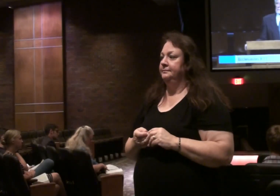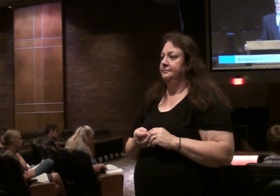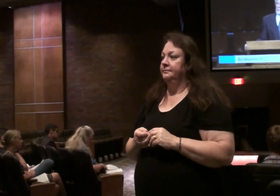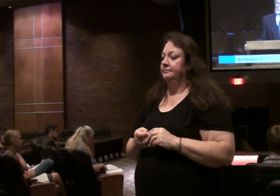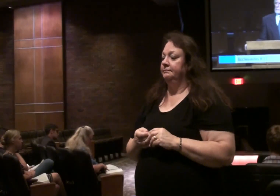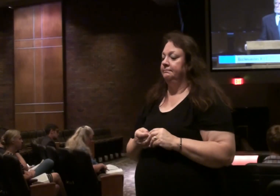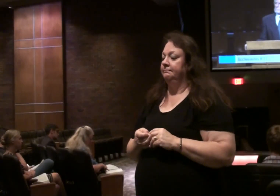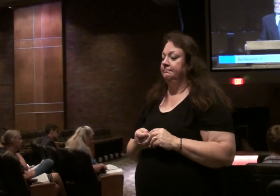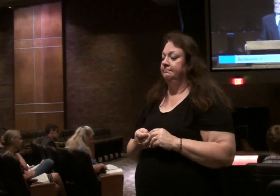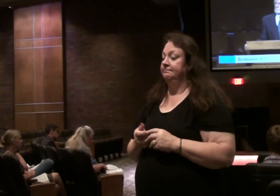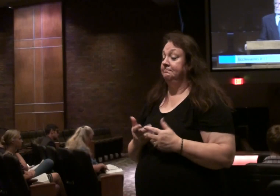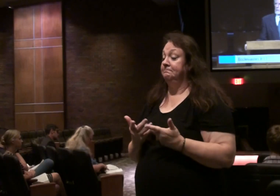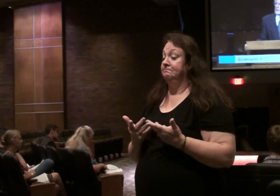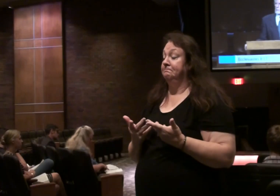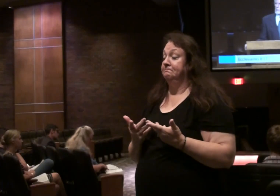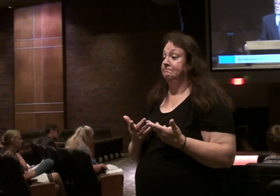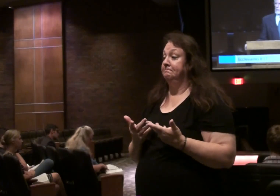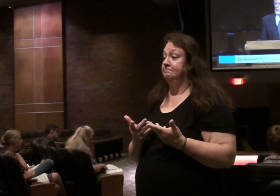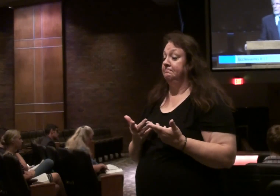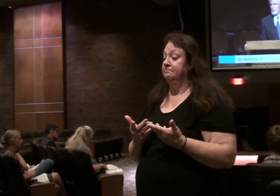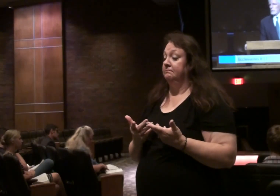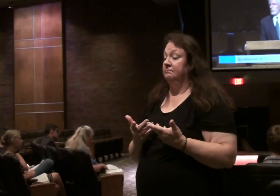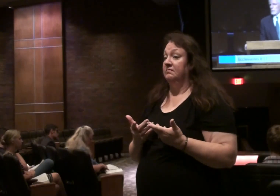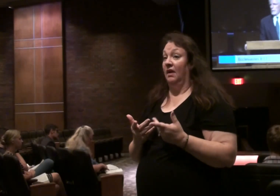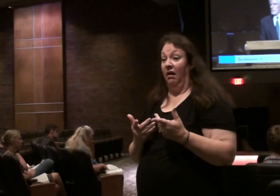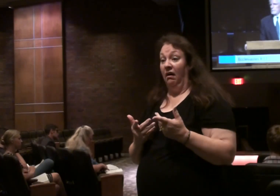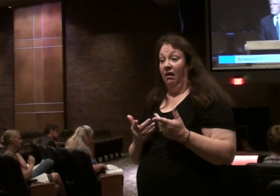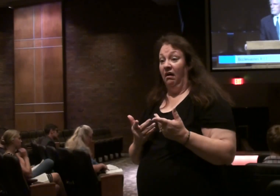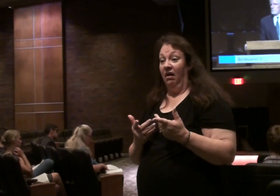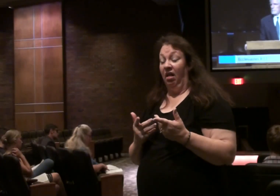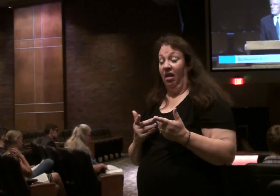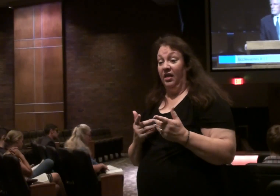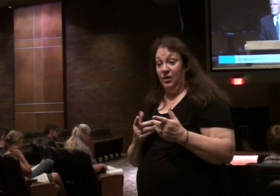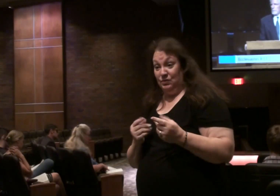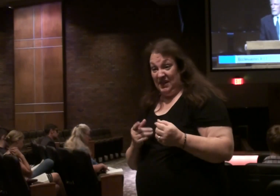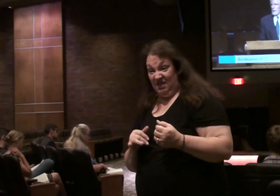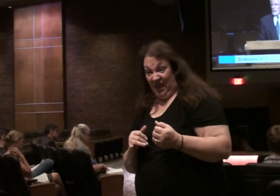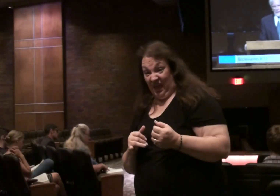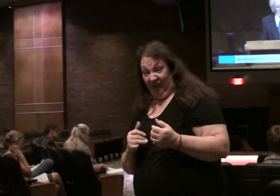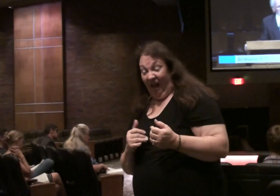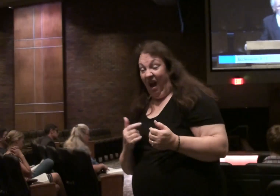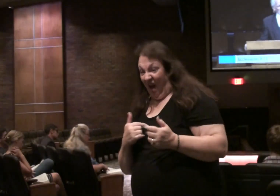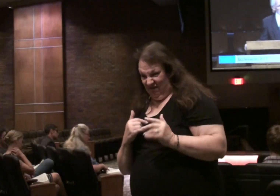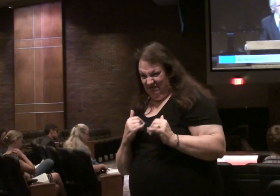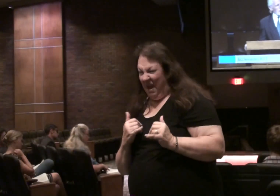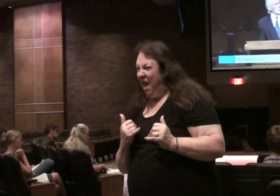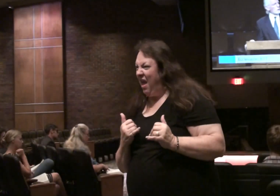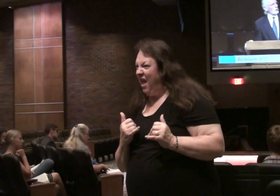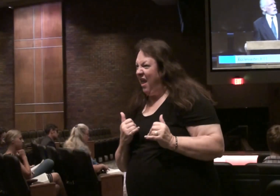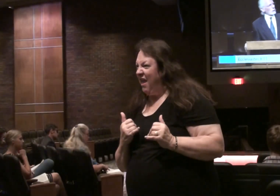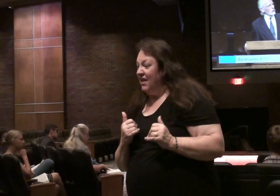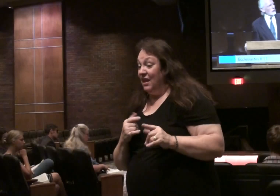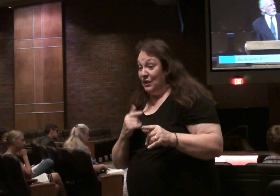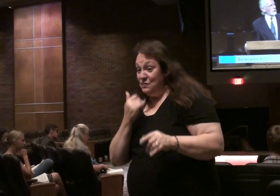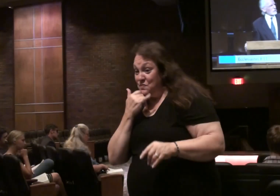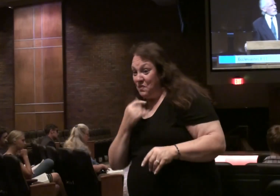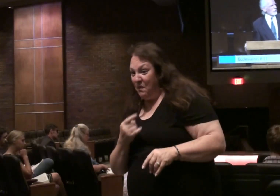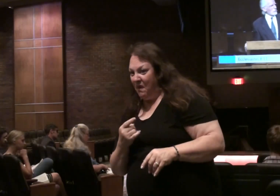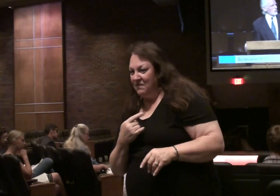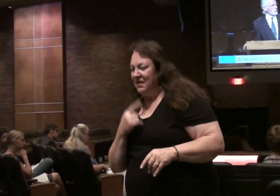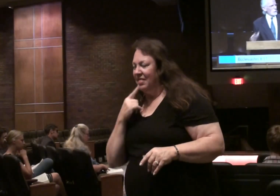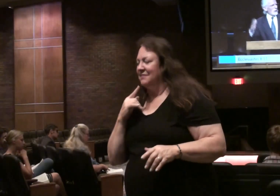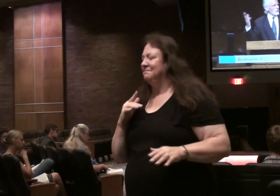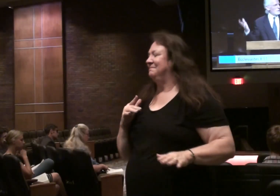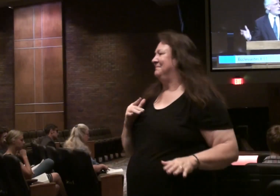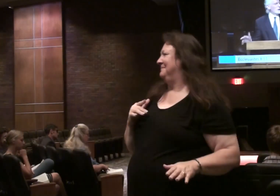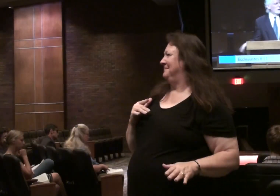then people think, well, they're getting away with it, I can get away with it. And if a person does the wrong thing and thinks they're in